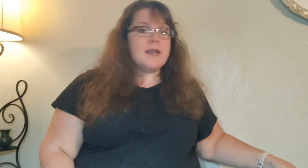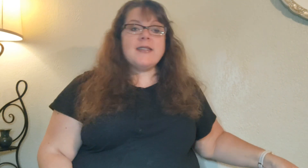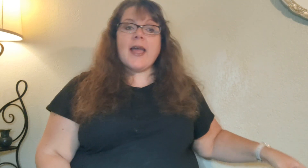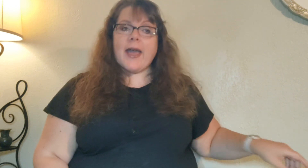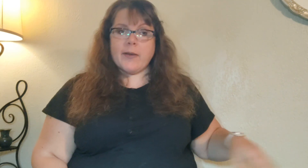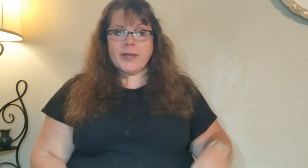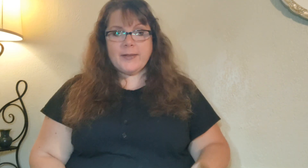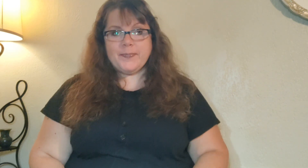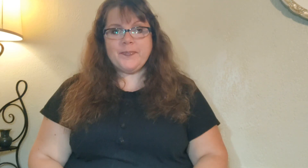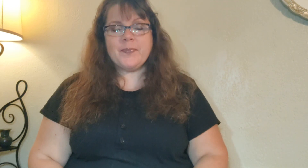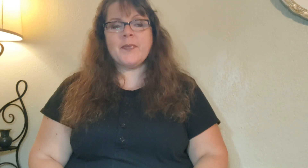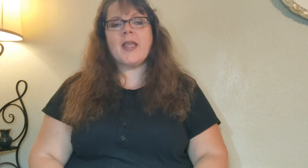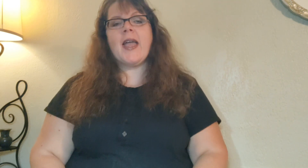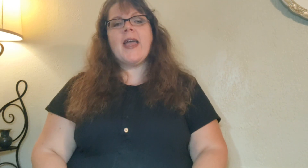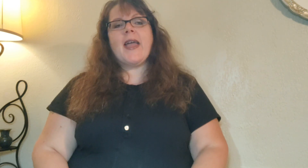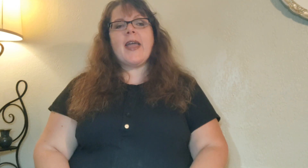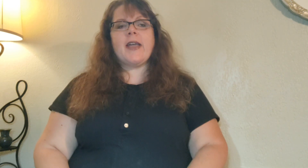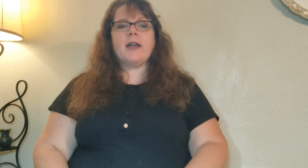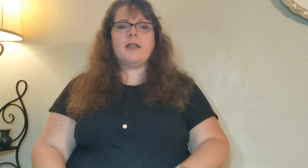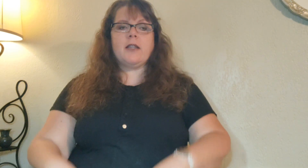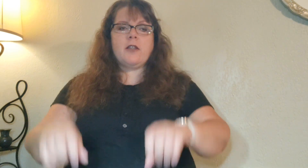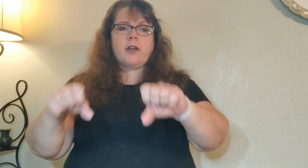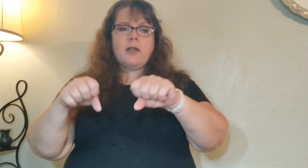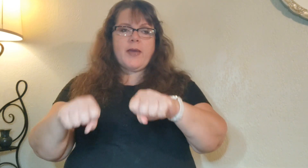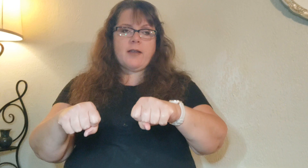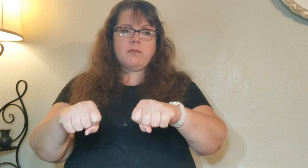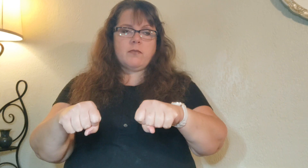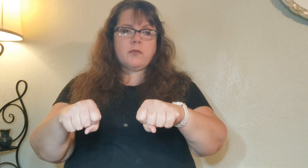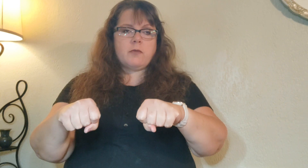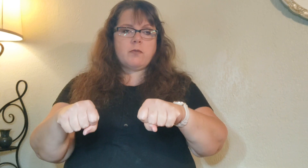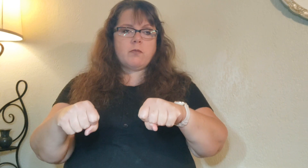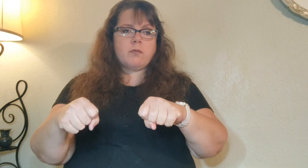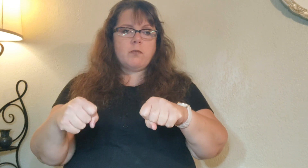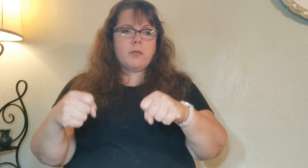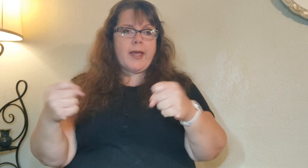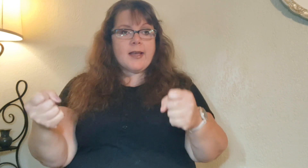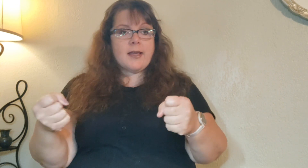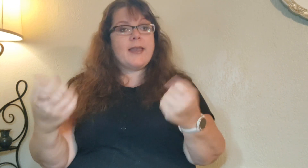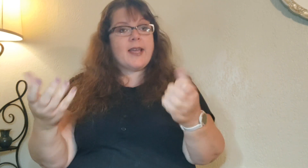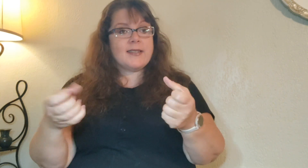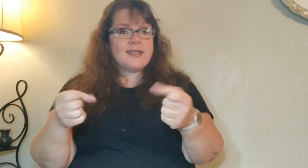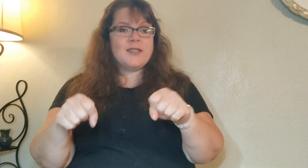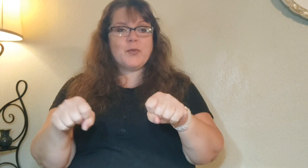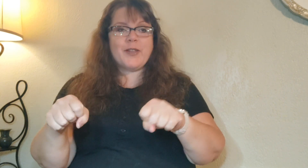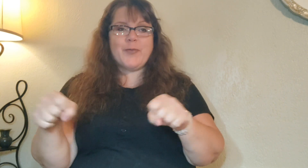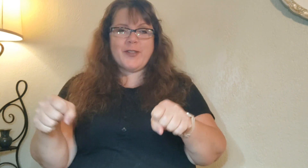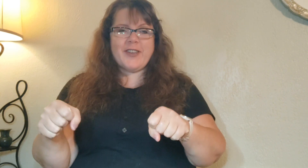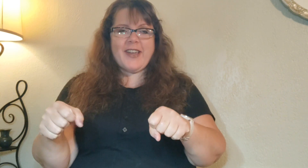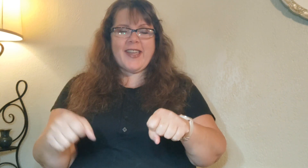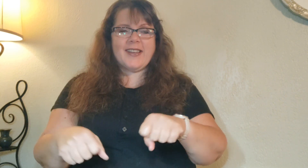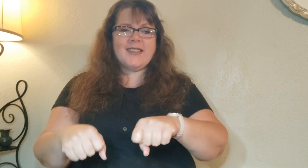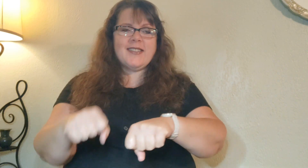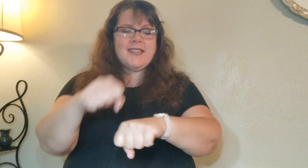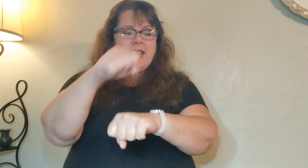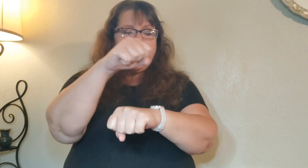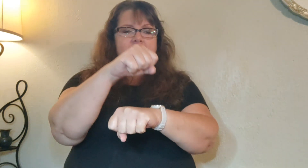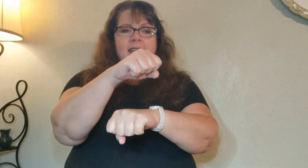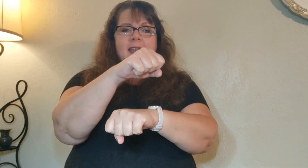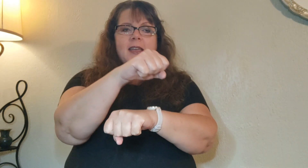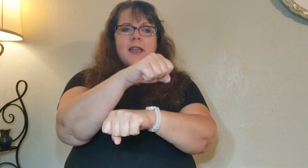is habit. And you're going to make an S with both of your hands. And